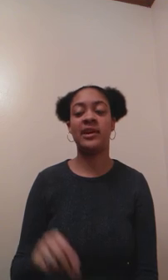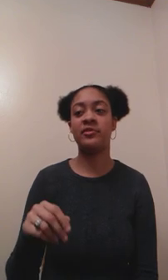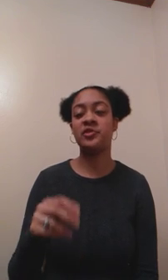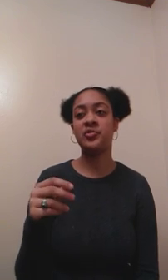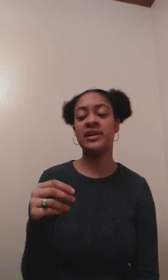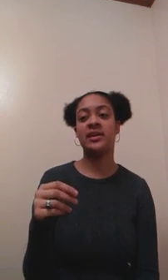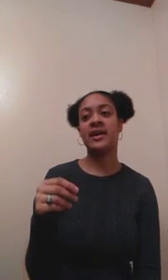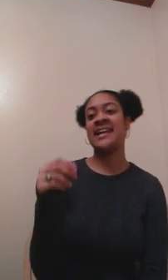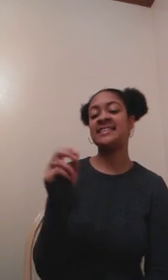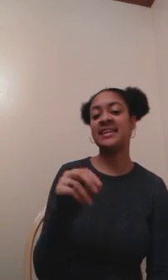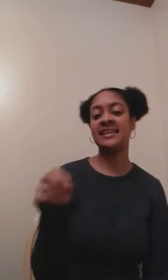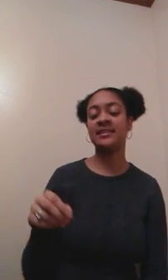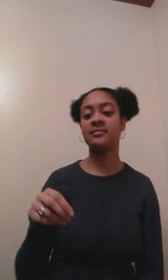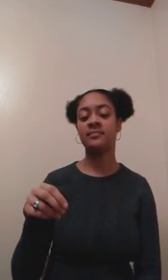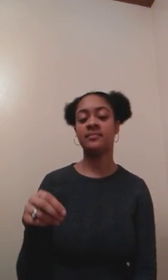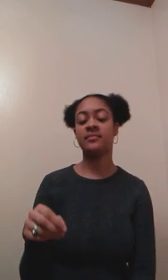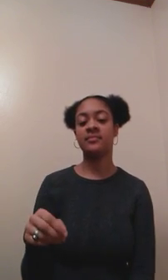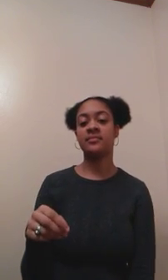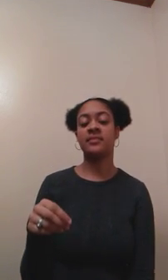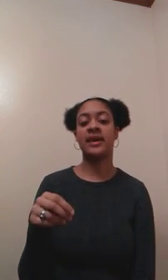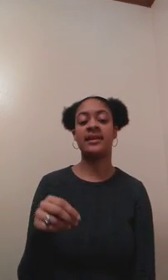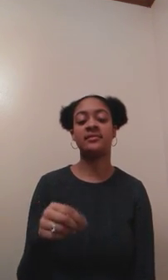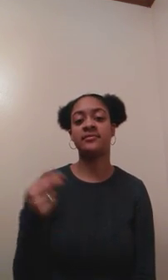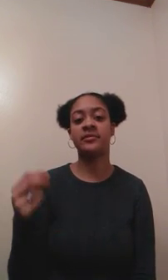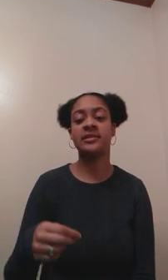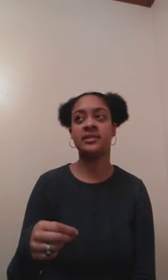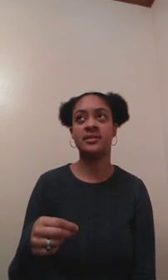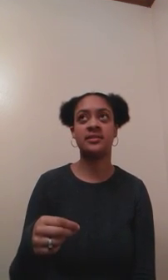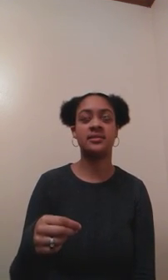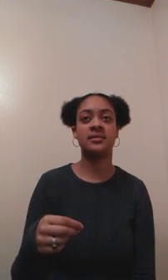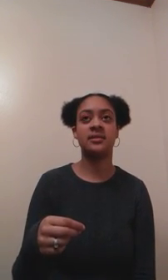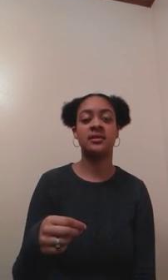Whenever you're doing a 10, like for instance,